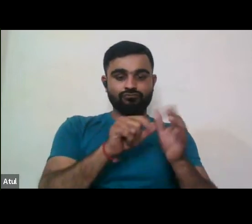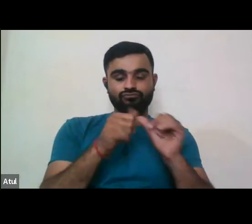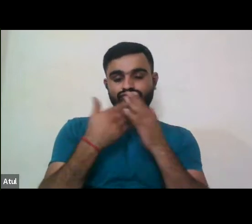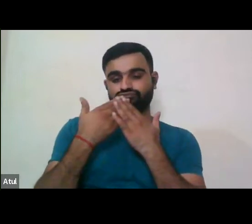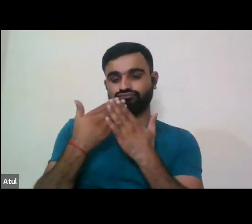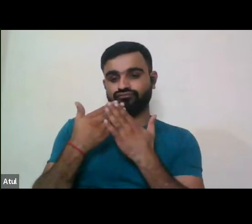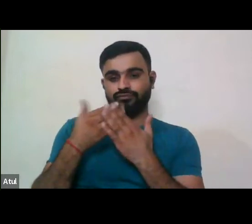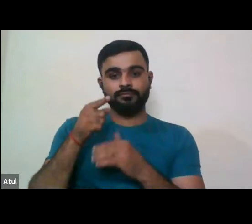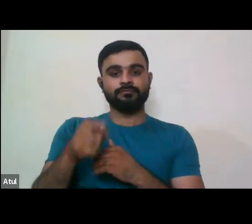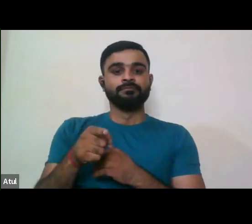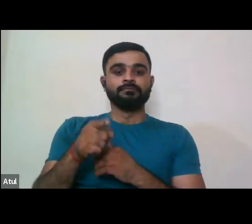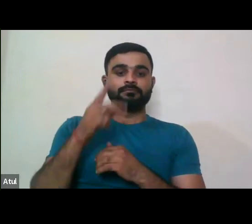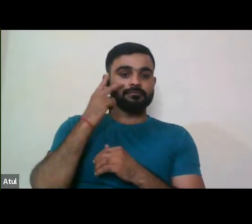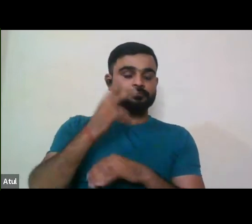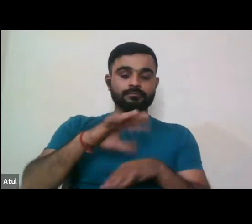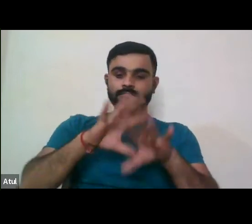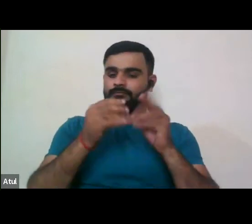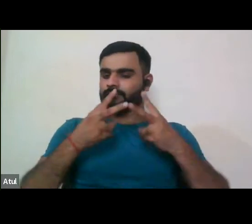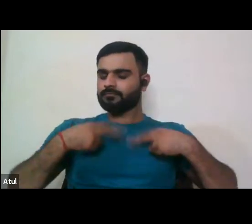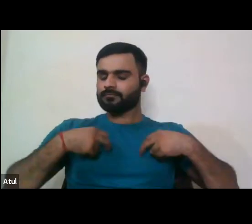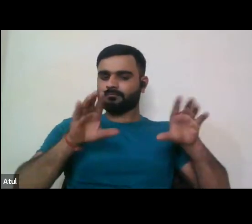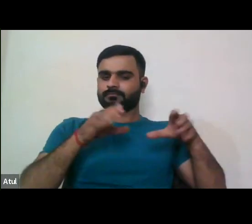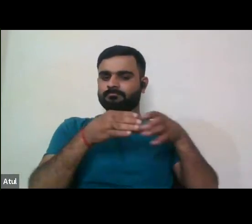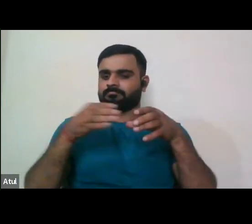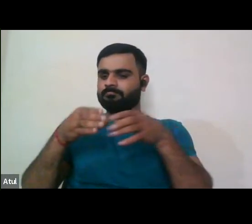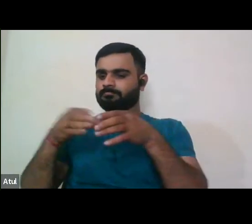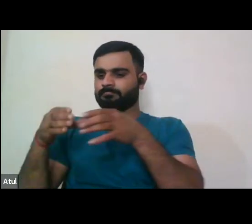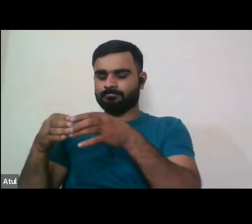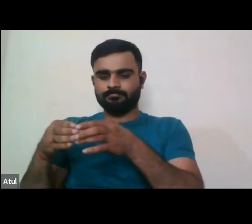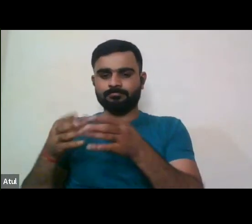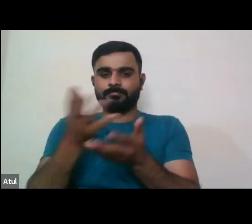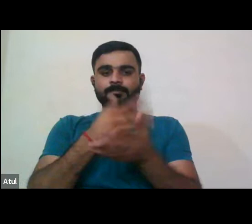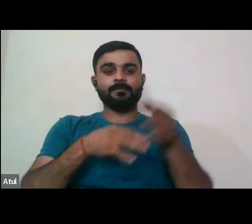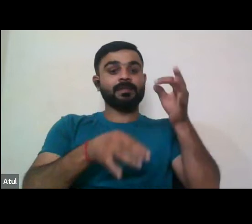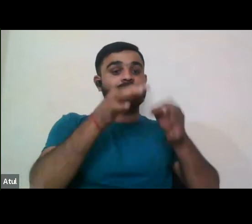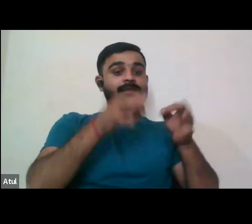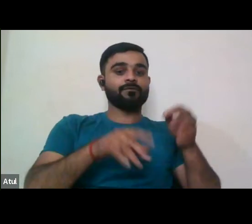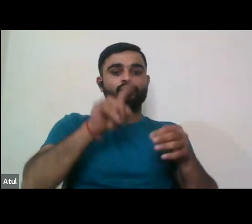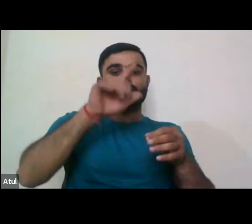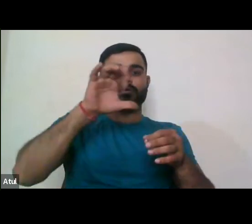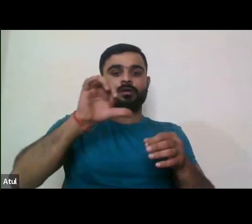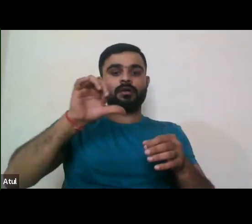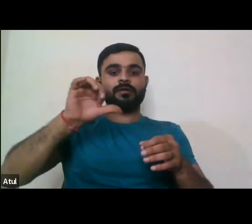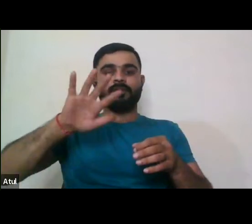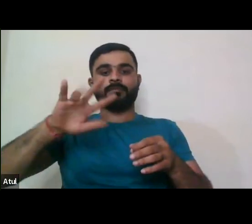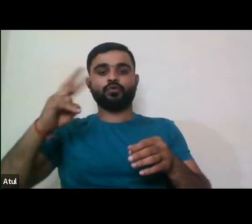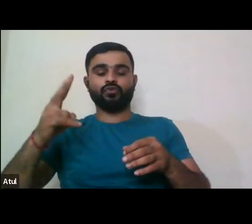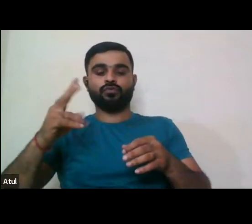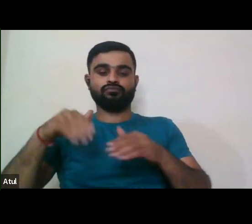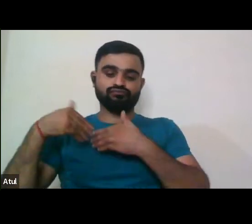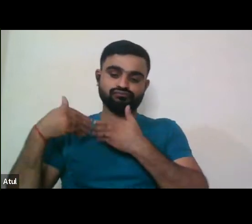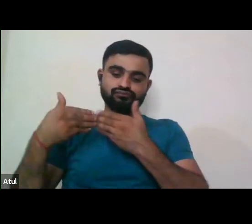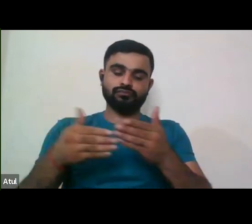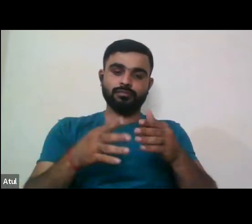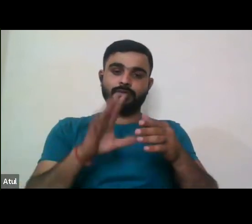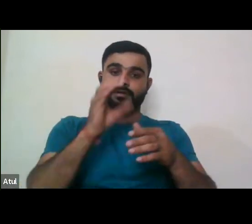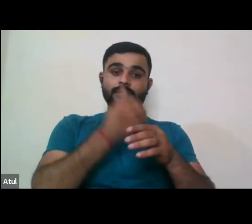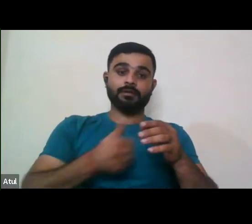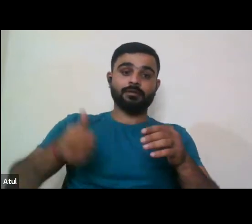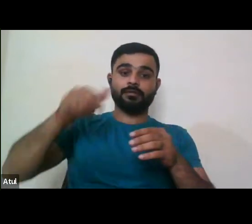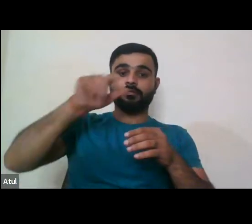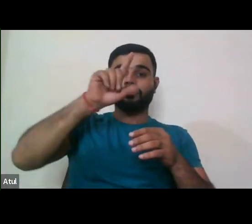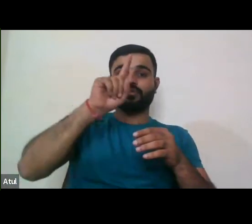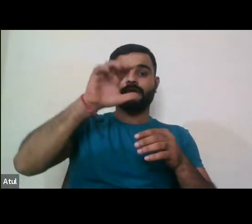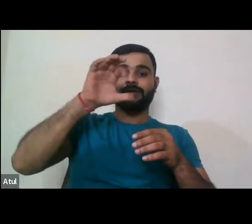this looked at all constitution benches from 1950 to 2011, found that the Chief Justice from